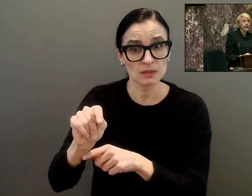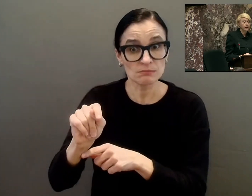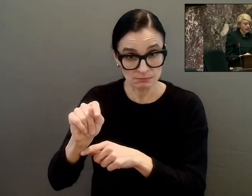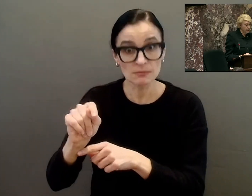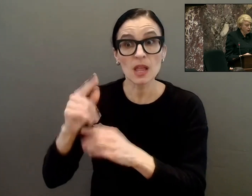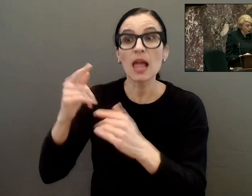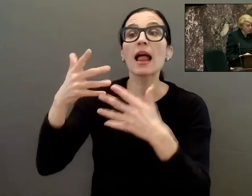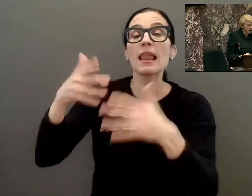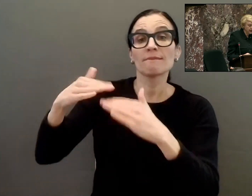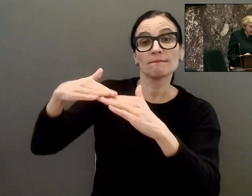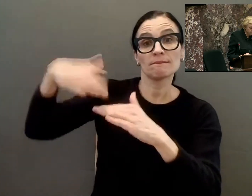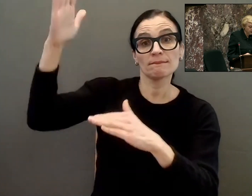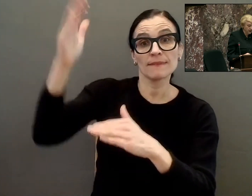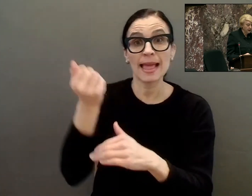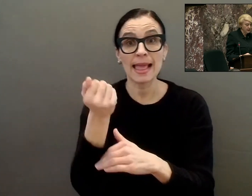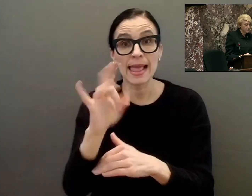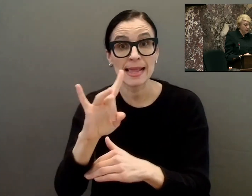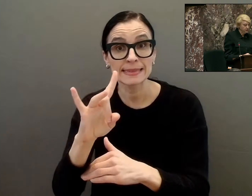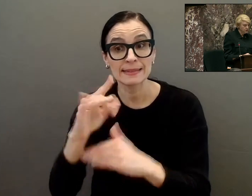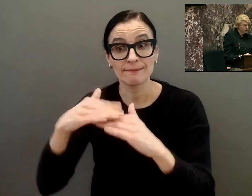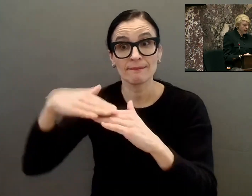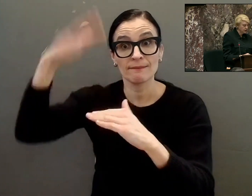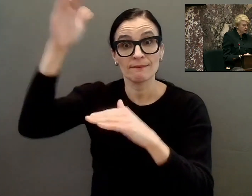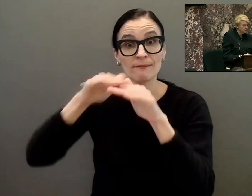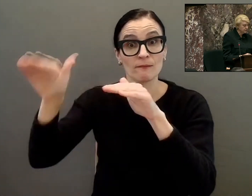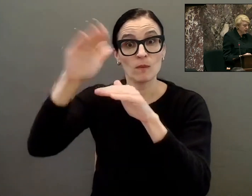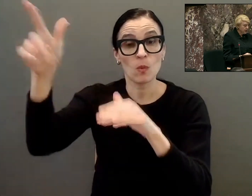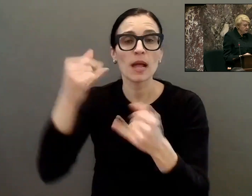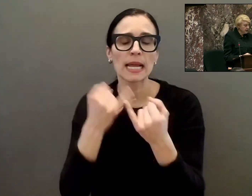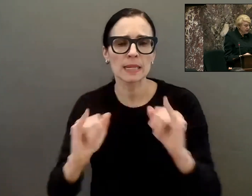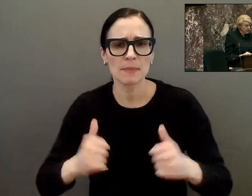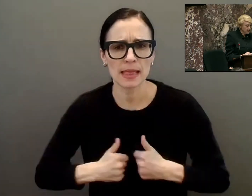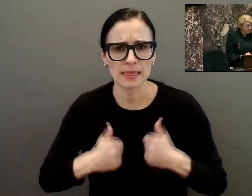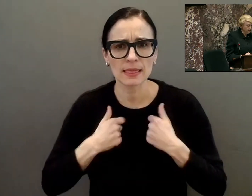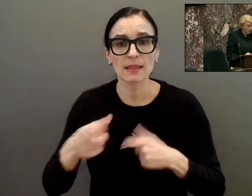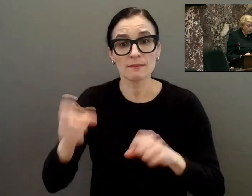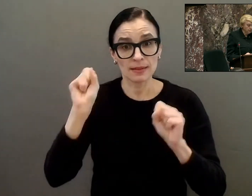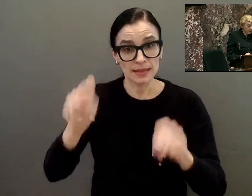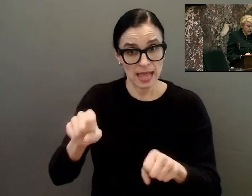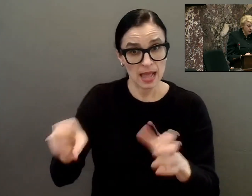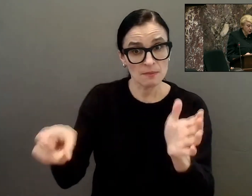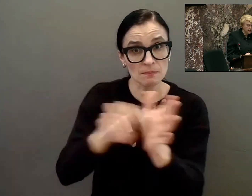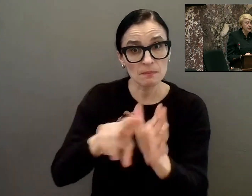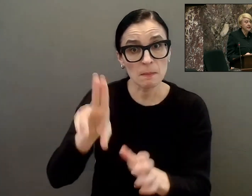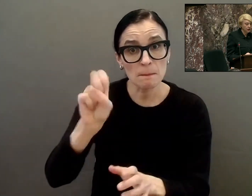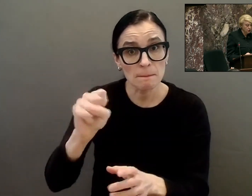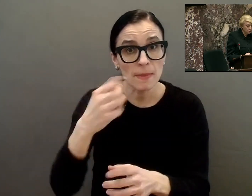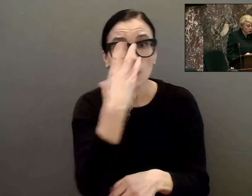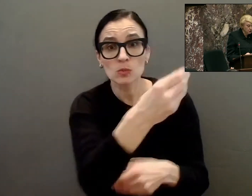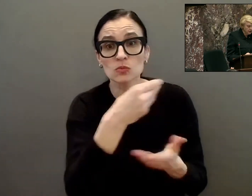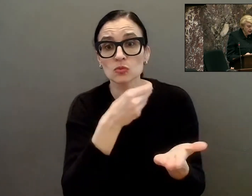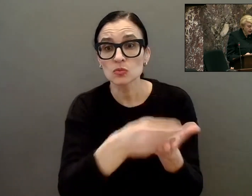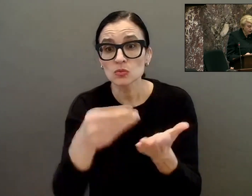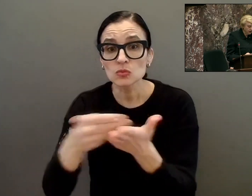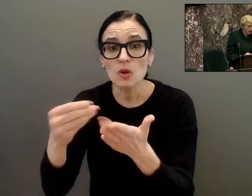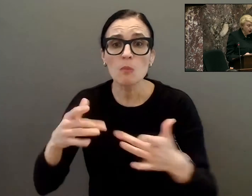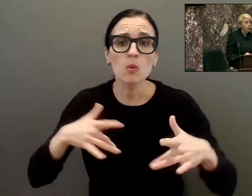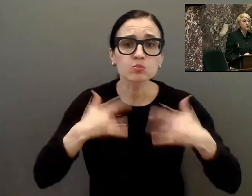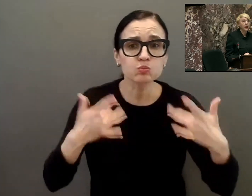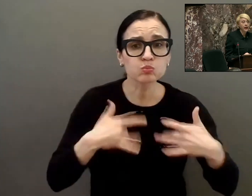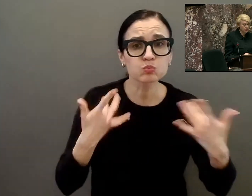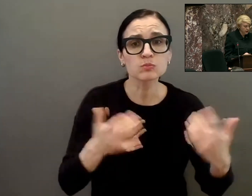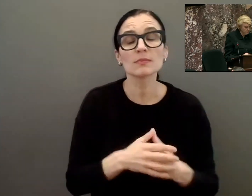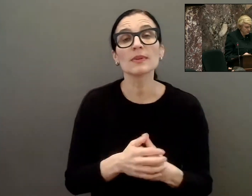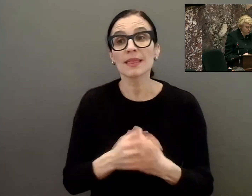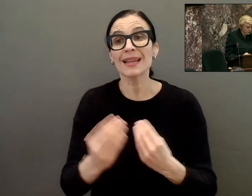a day, and almost everything is made from scratch. The 19th floor penthouse is a huge meeting area